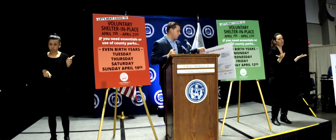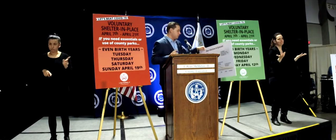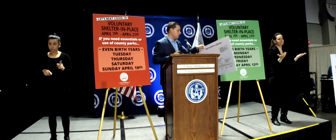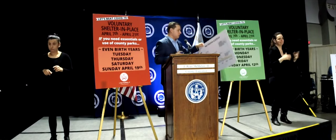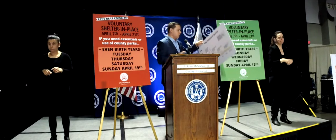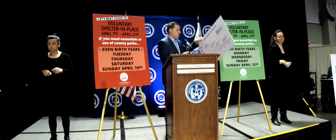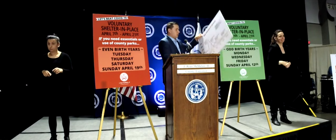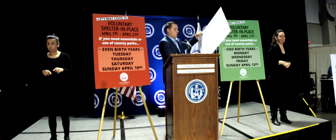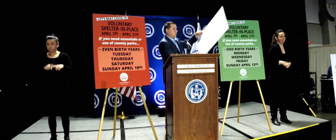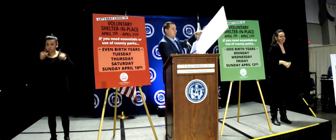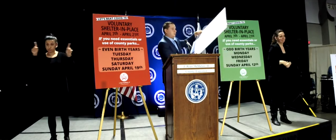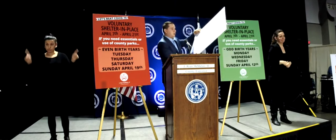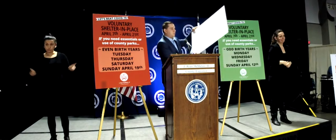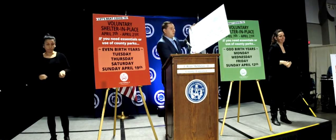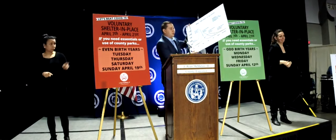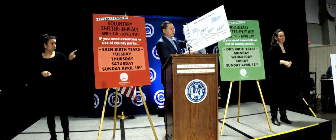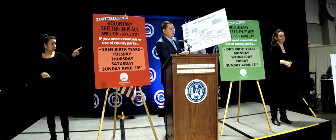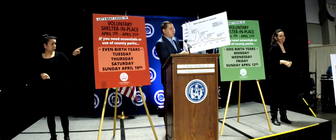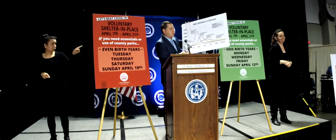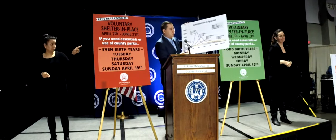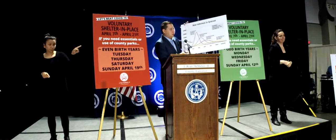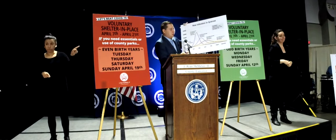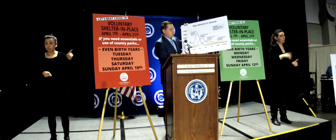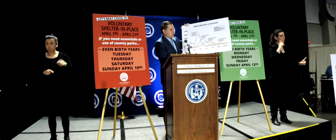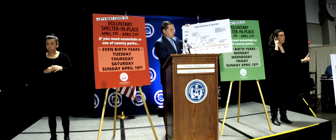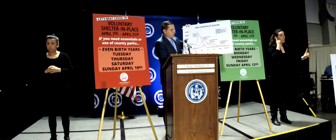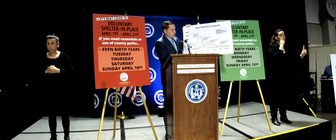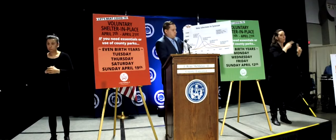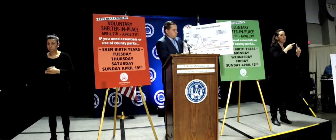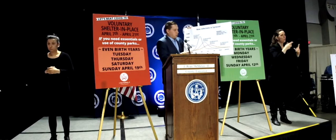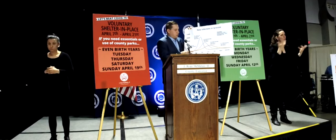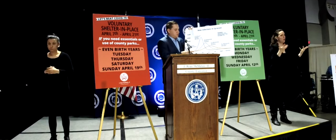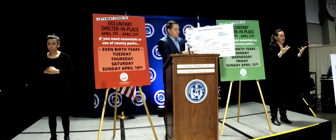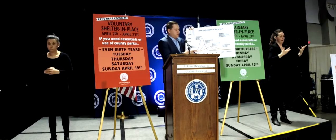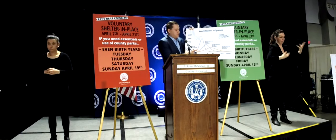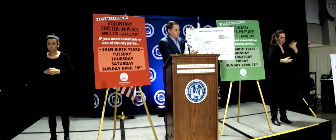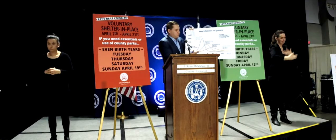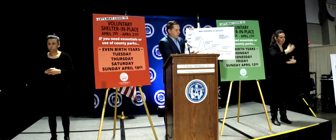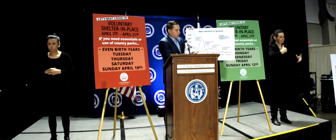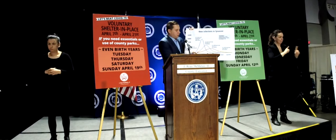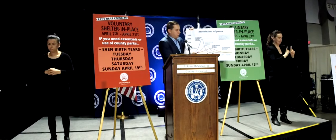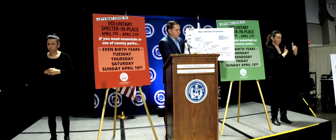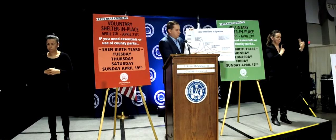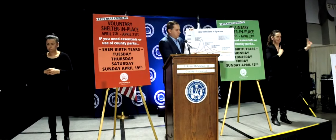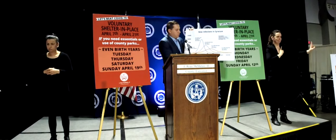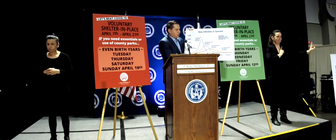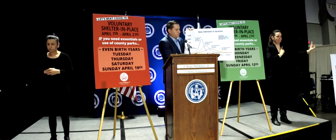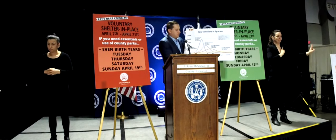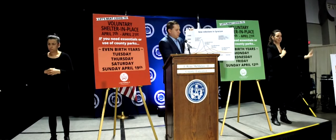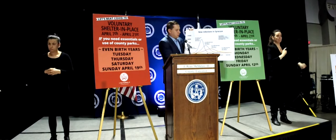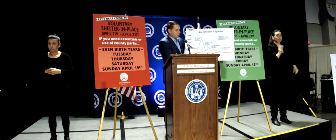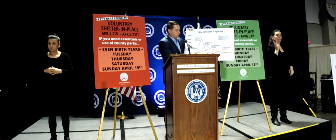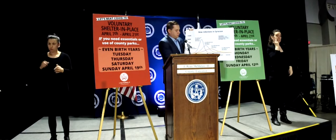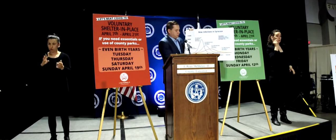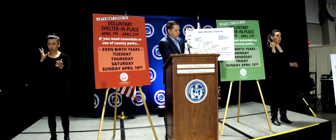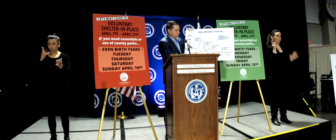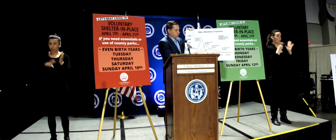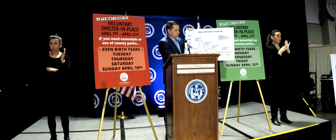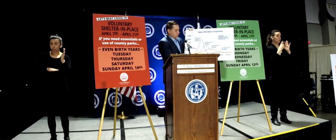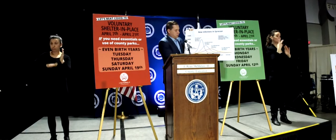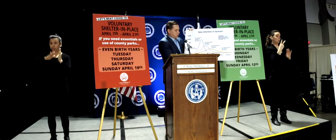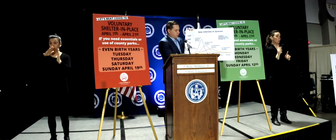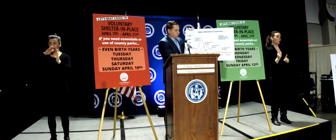on social distancing. I'm going to hold this up because I get this. There's two curves. This is an algorithm from Upstate Medical